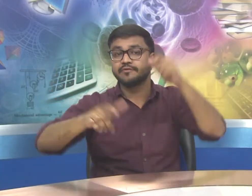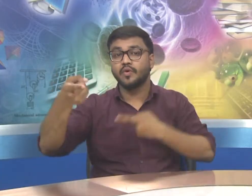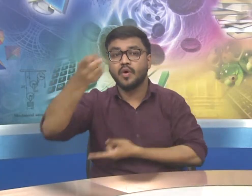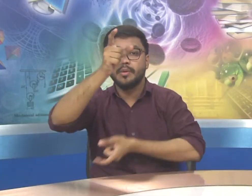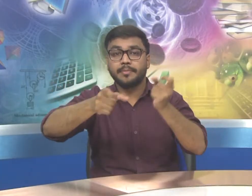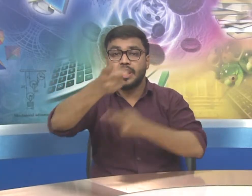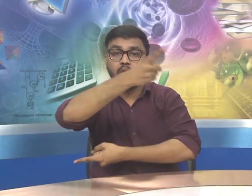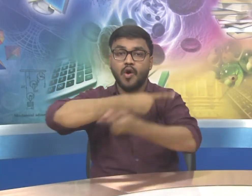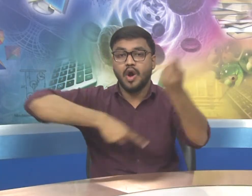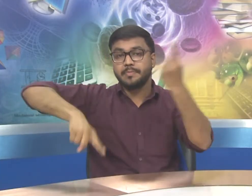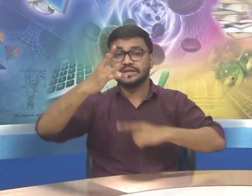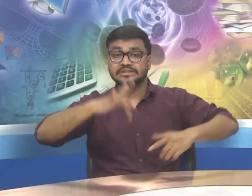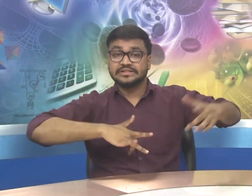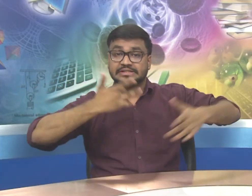call it combustion.